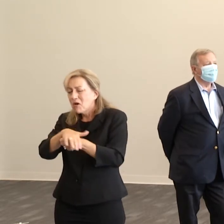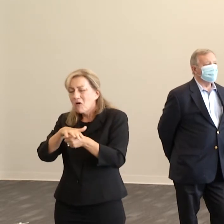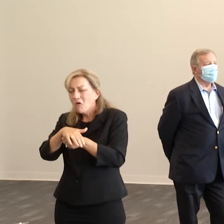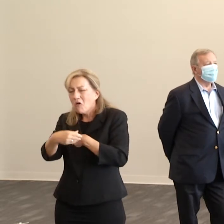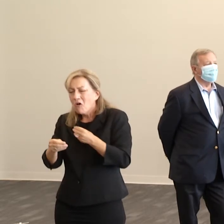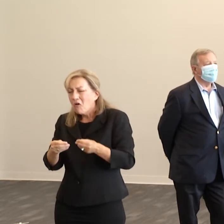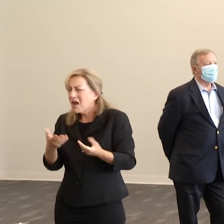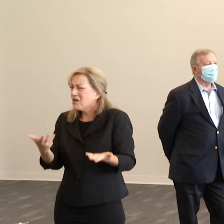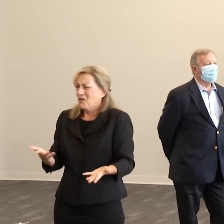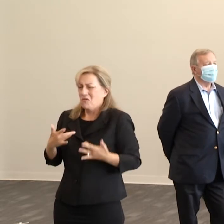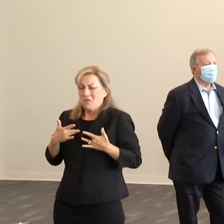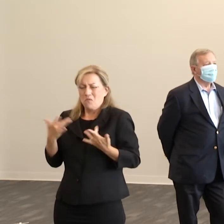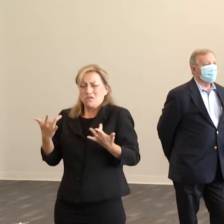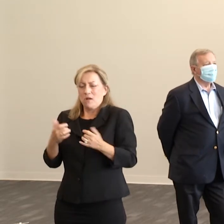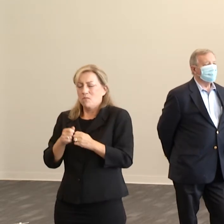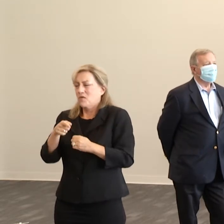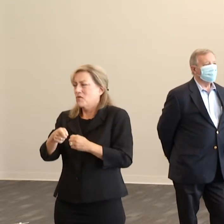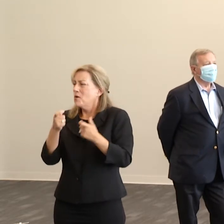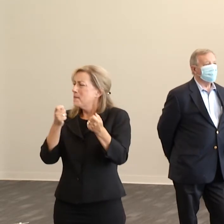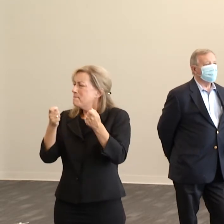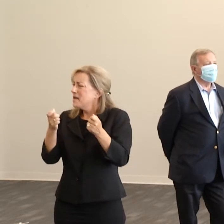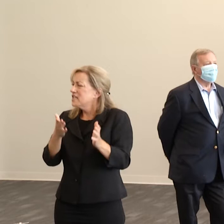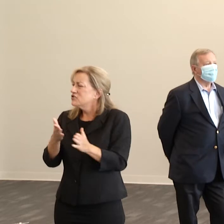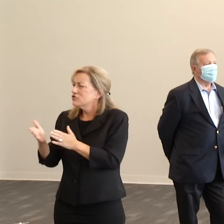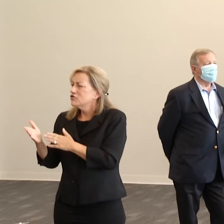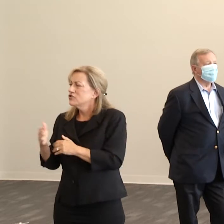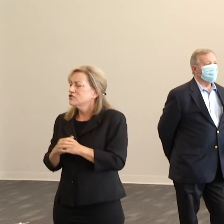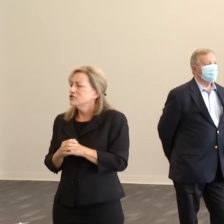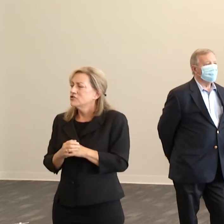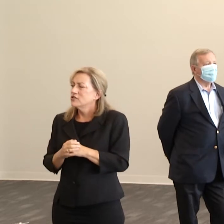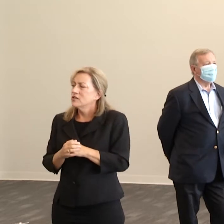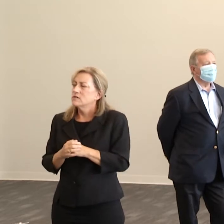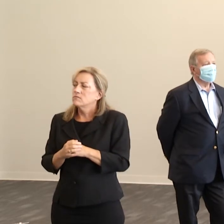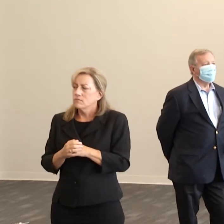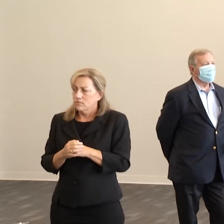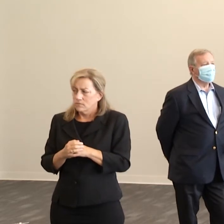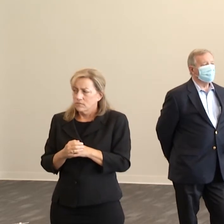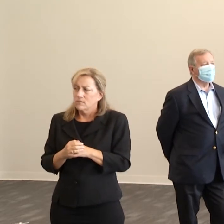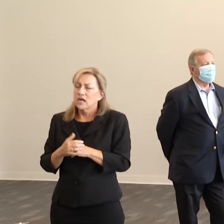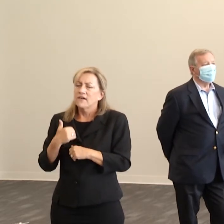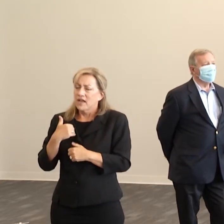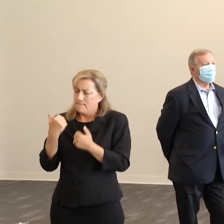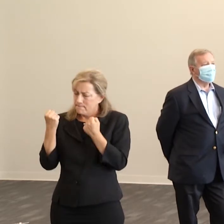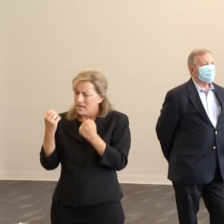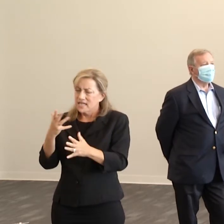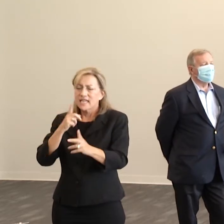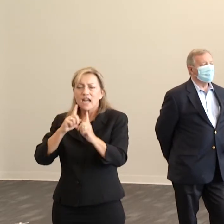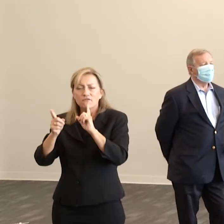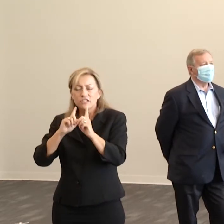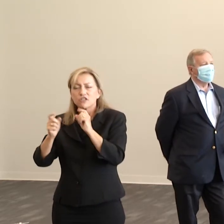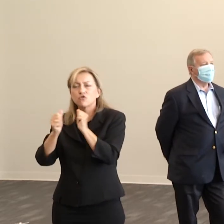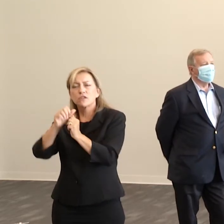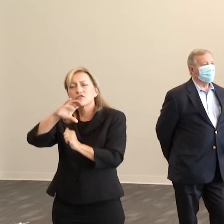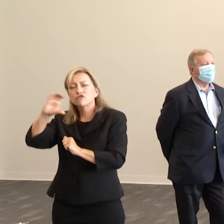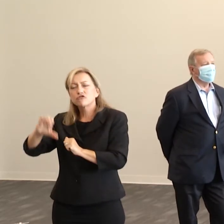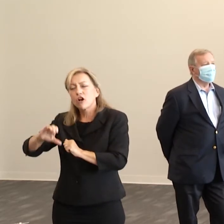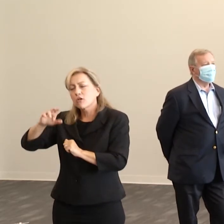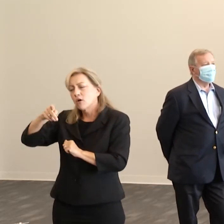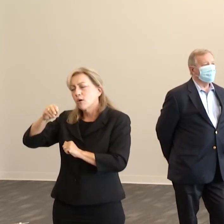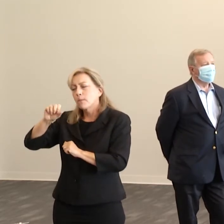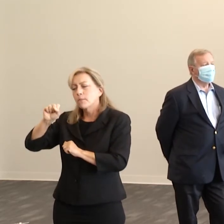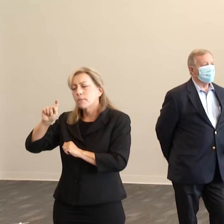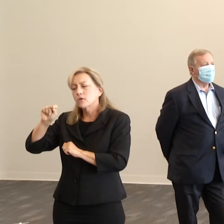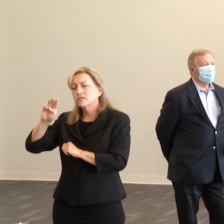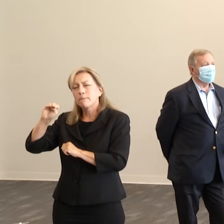with the management there. I had many conversations with the Chicago postmaster, pointing the finger at her,